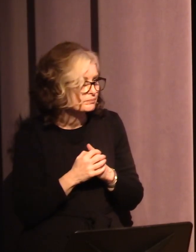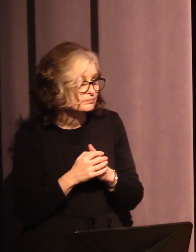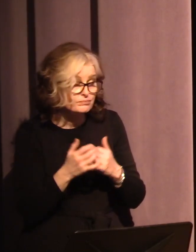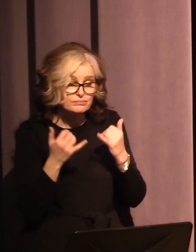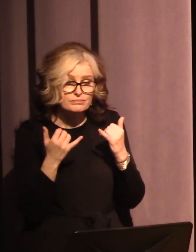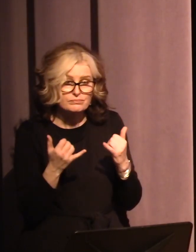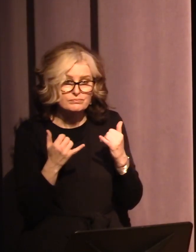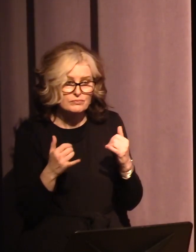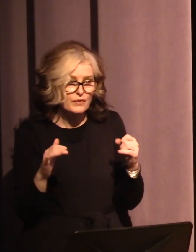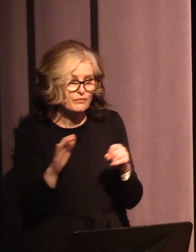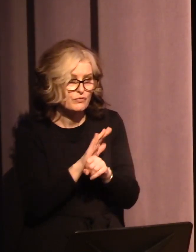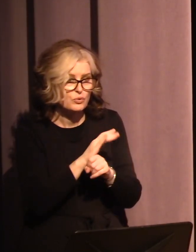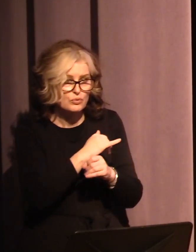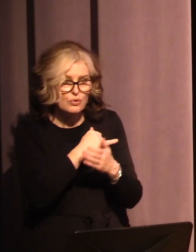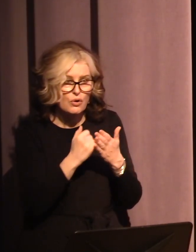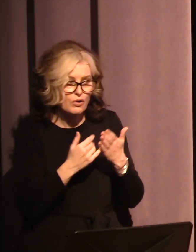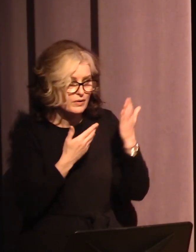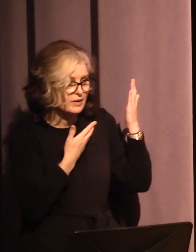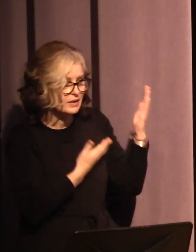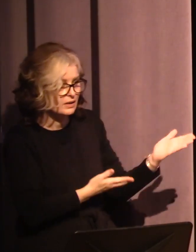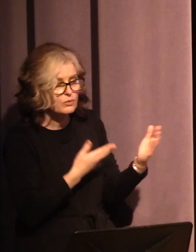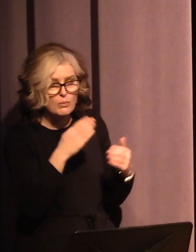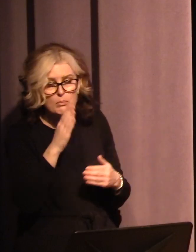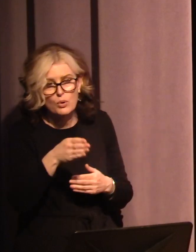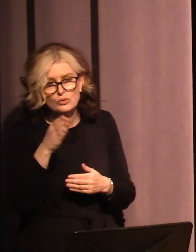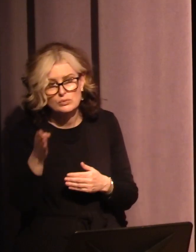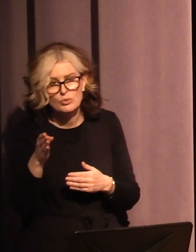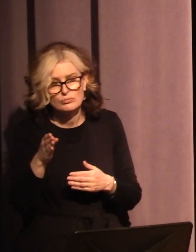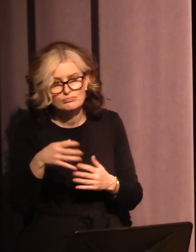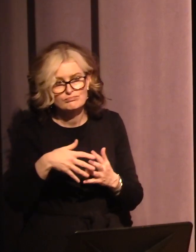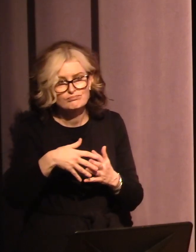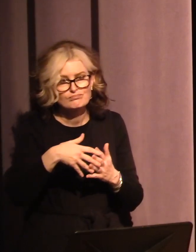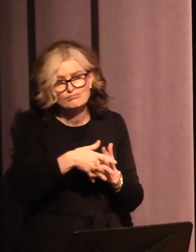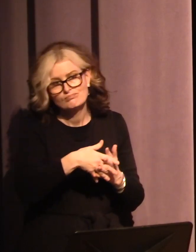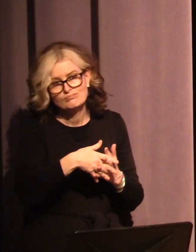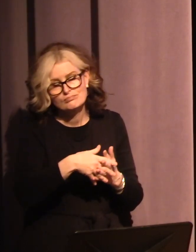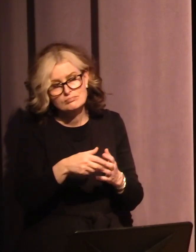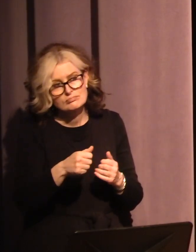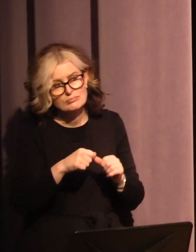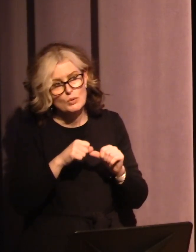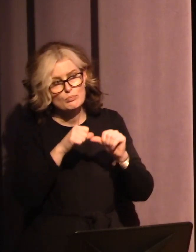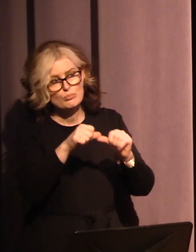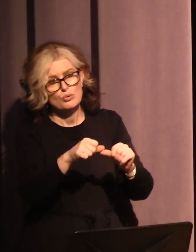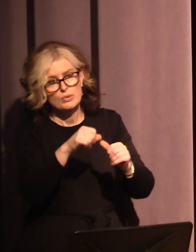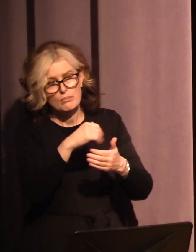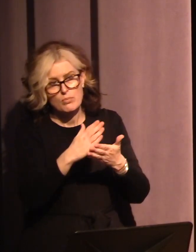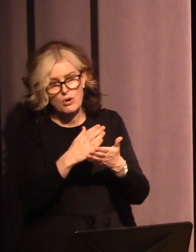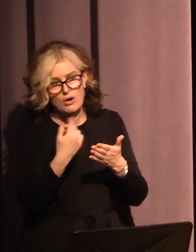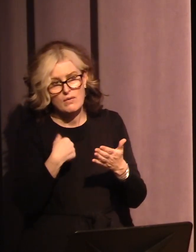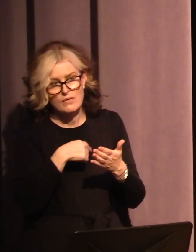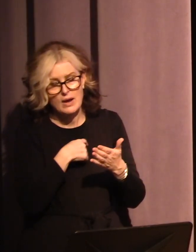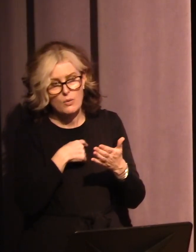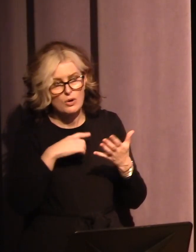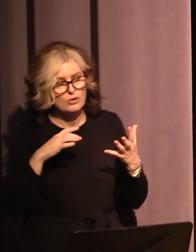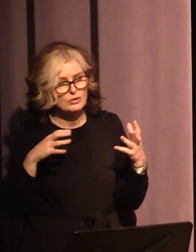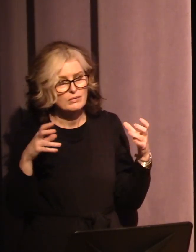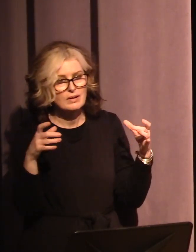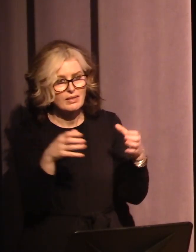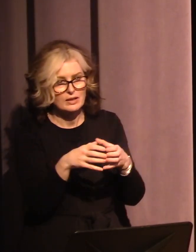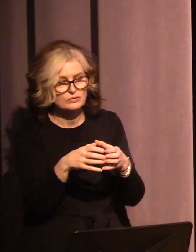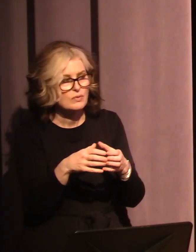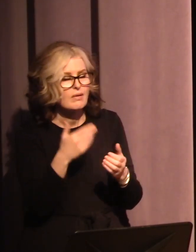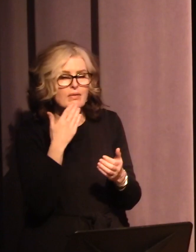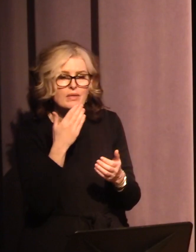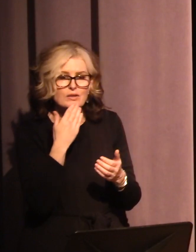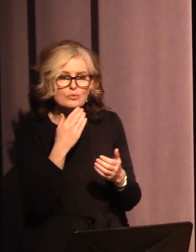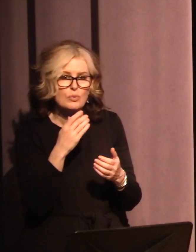Now the entire artwork is here in Baltimore, where it belongs, and a permanent part of our collection, thanks